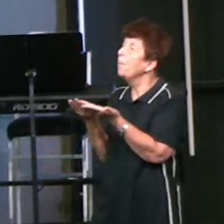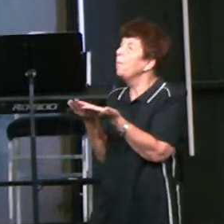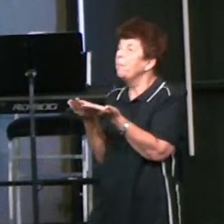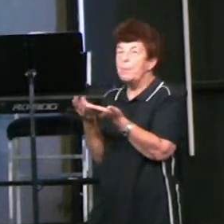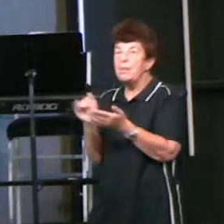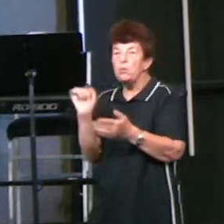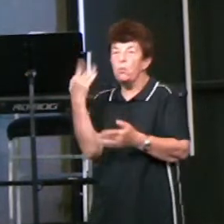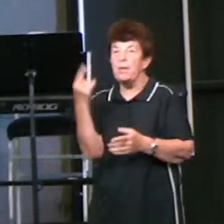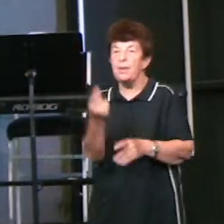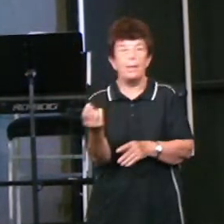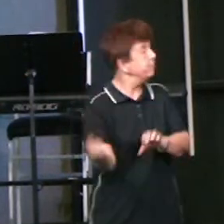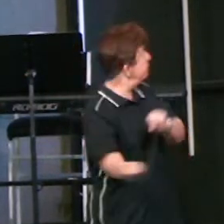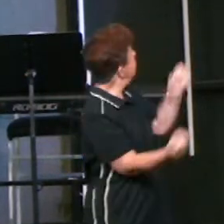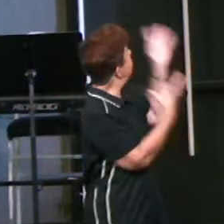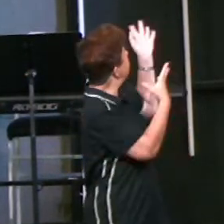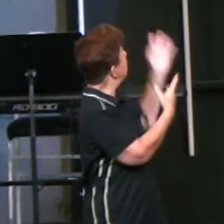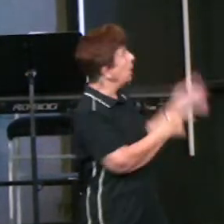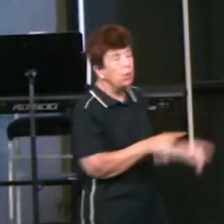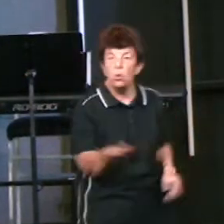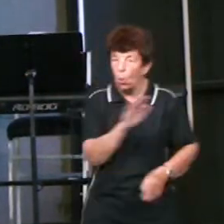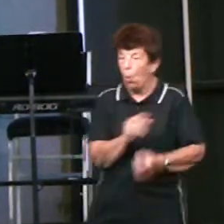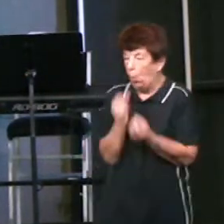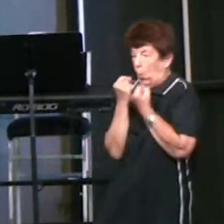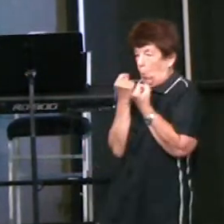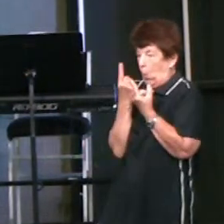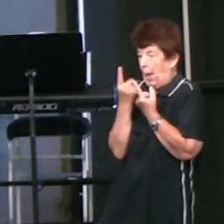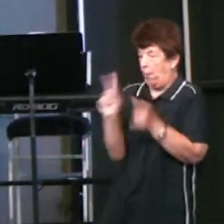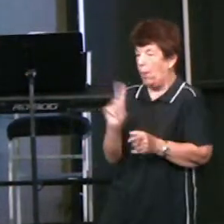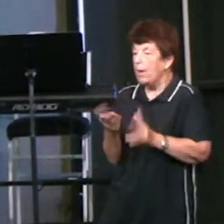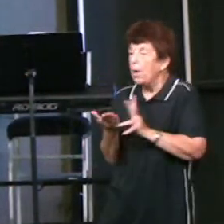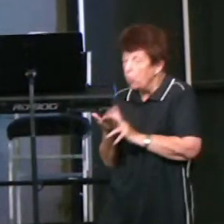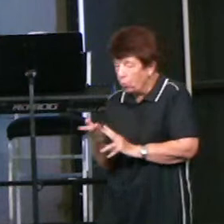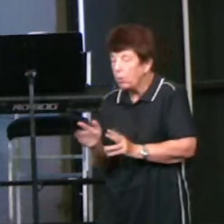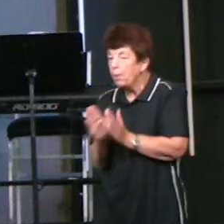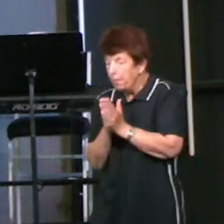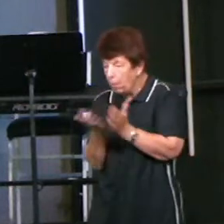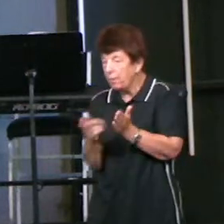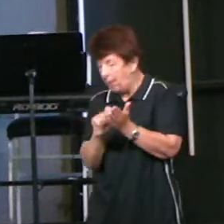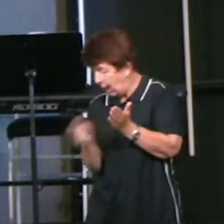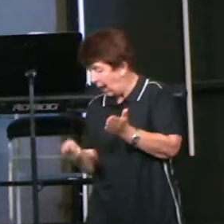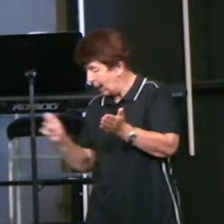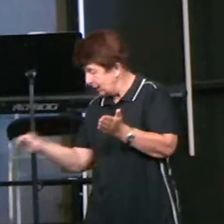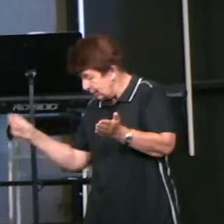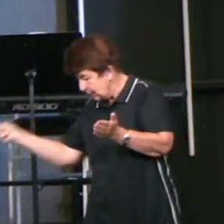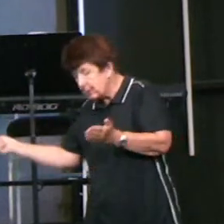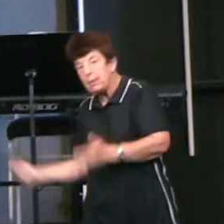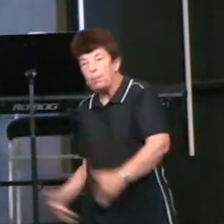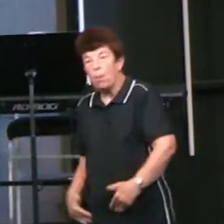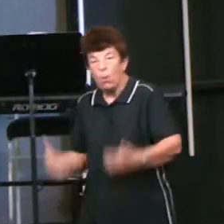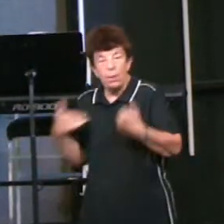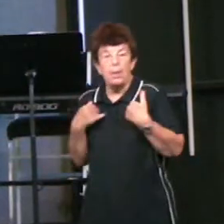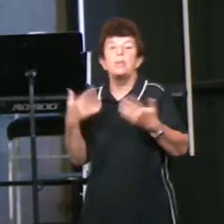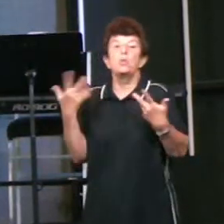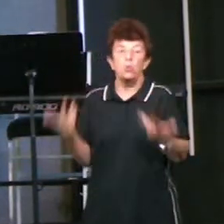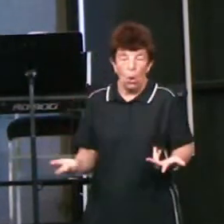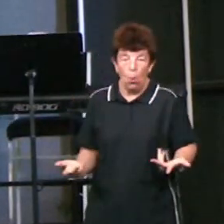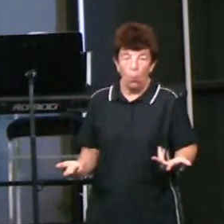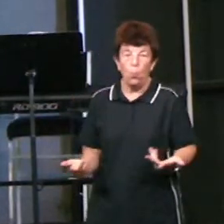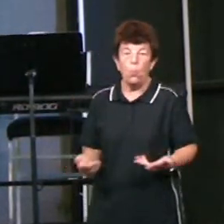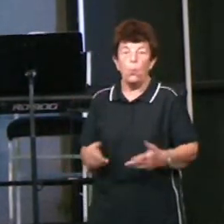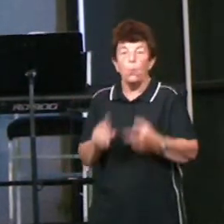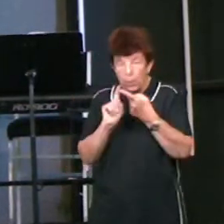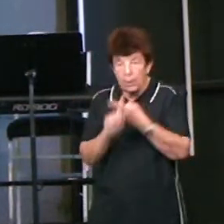it's already up there, I'm sure that you'll all be aware that we're going through our Acts series in the morning service. And so this morning we're going